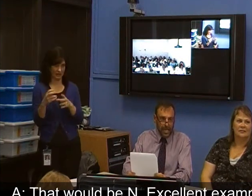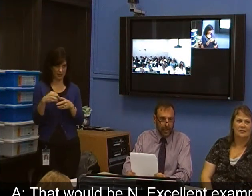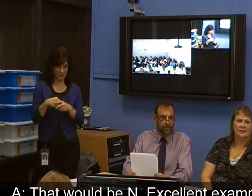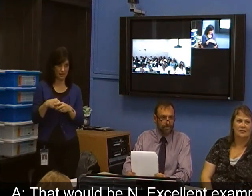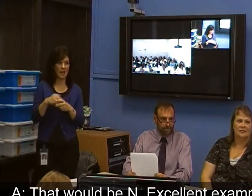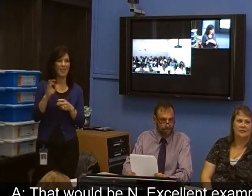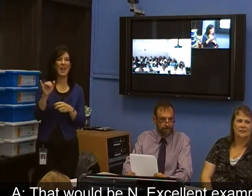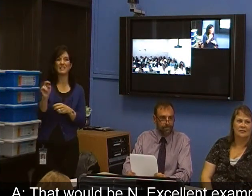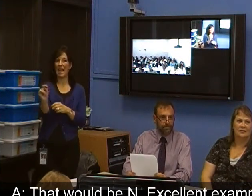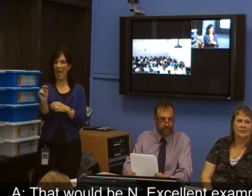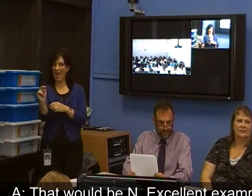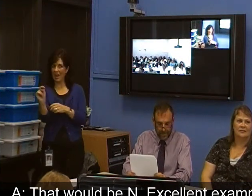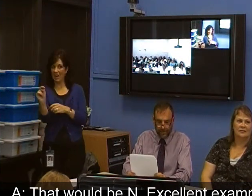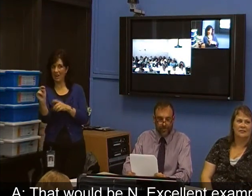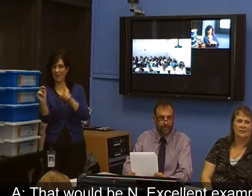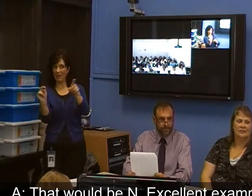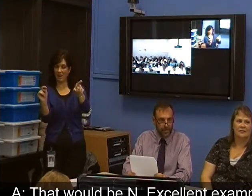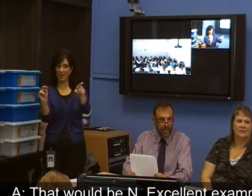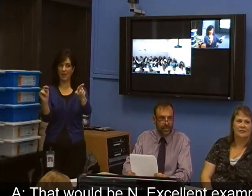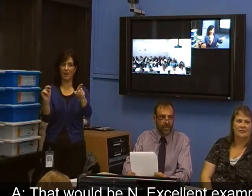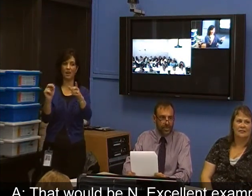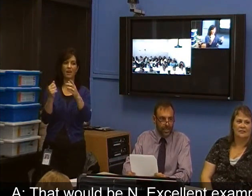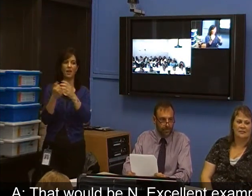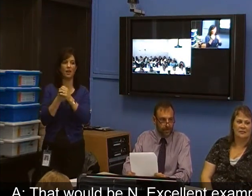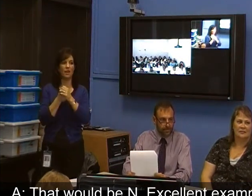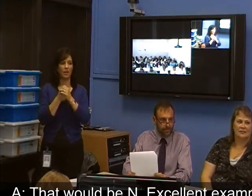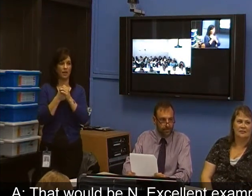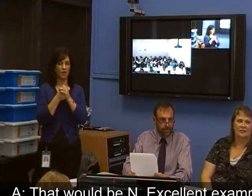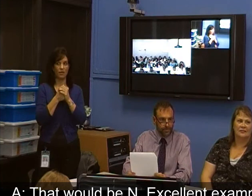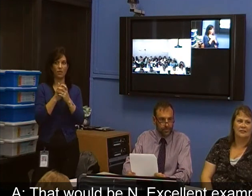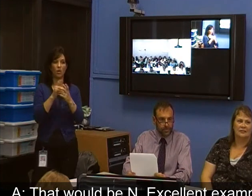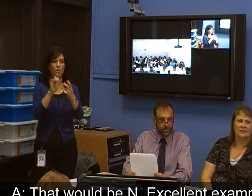that would be an N. That would be N. Yes. Excellent example.